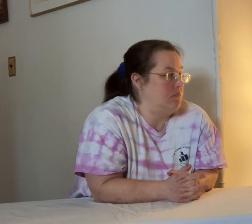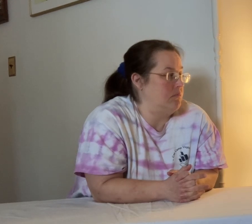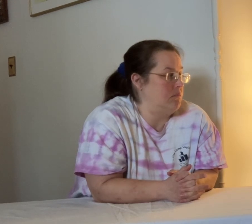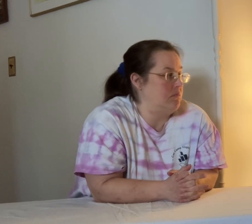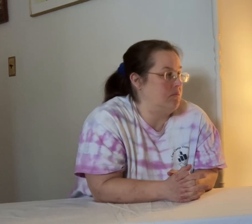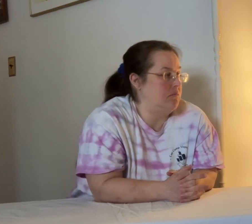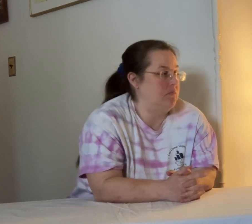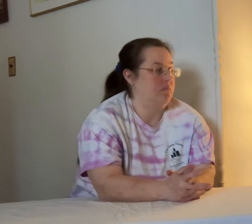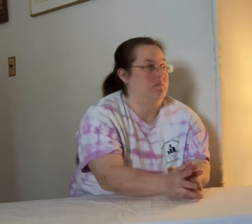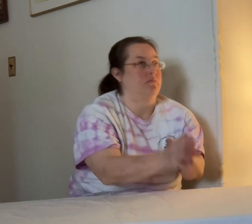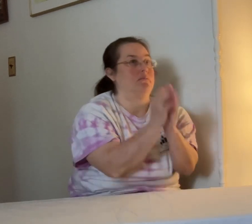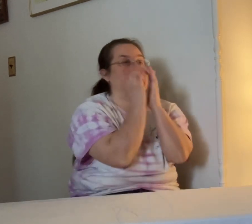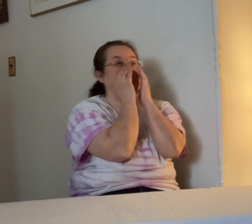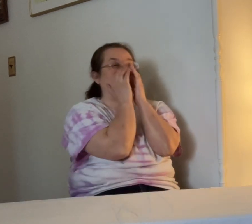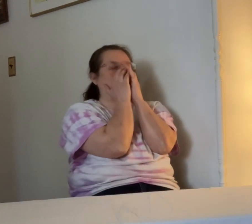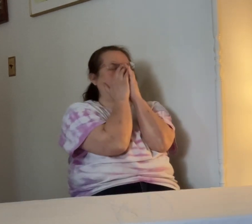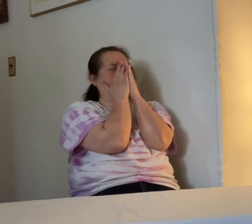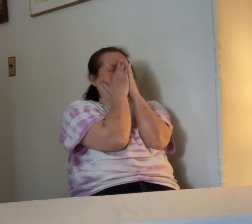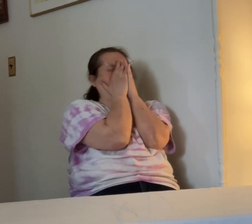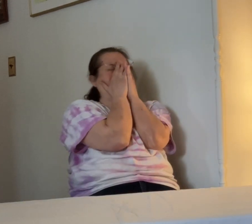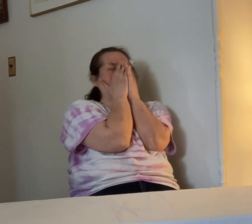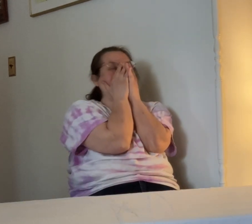can be hands-free.